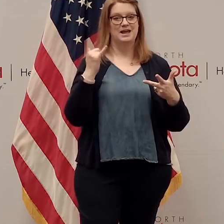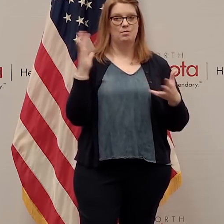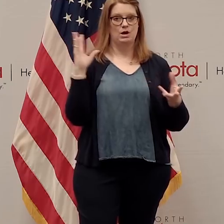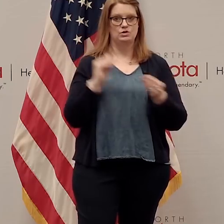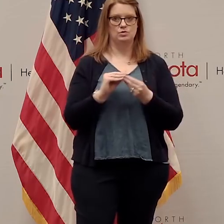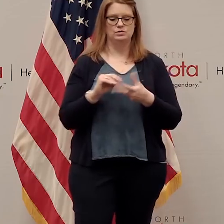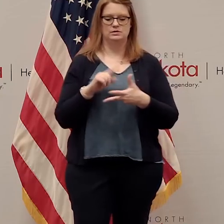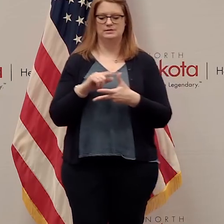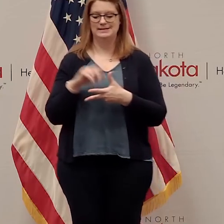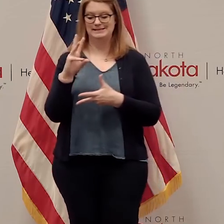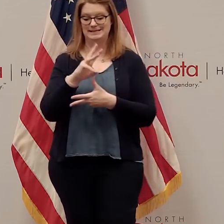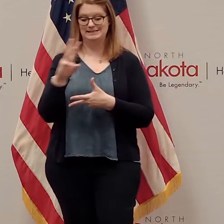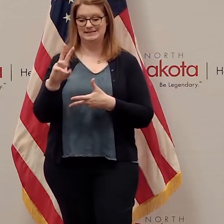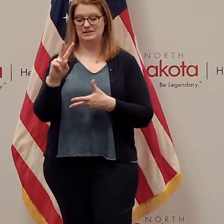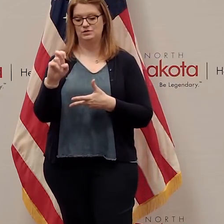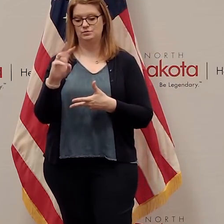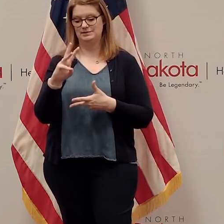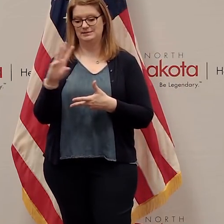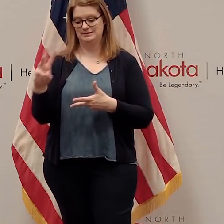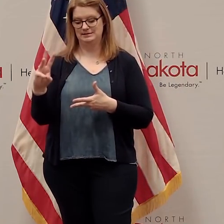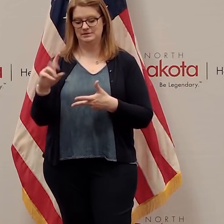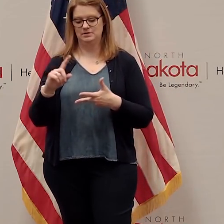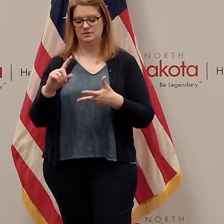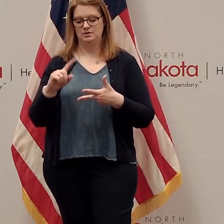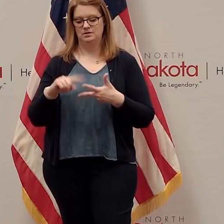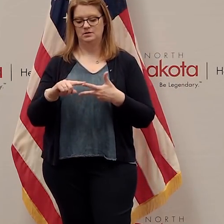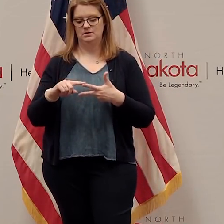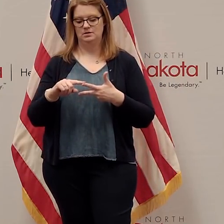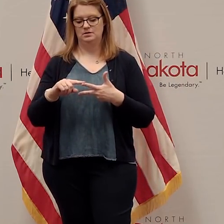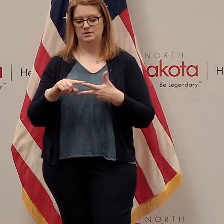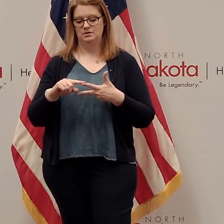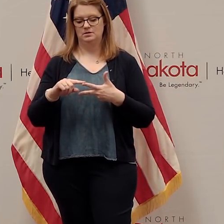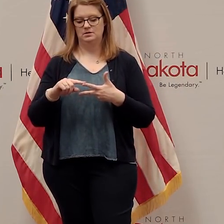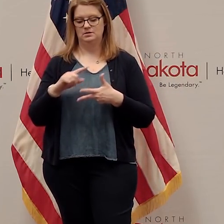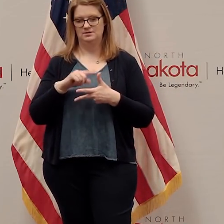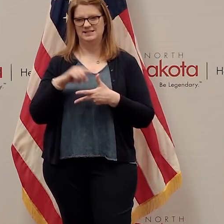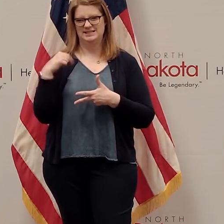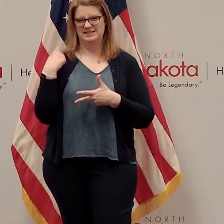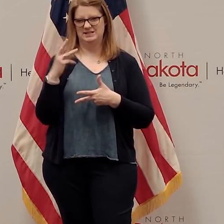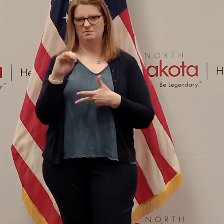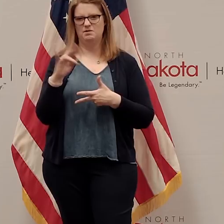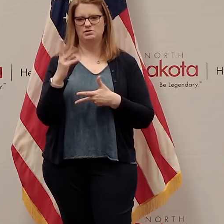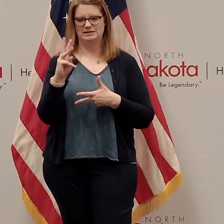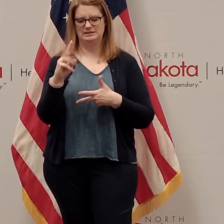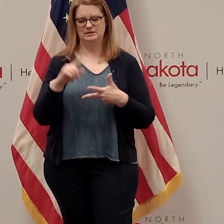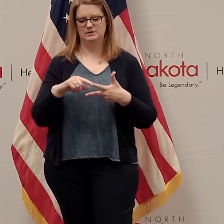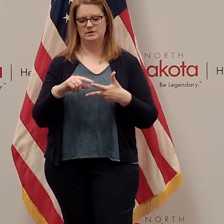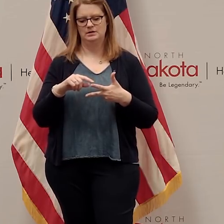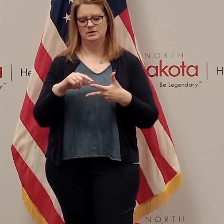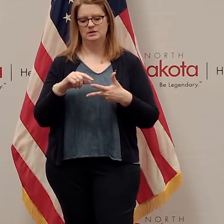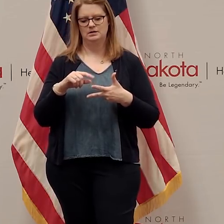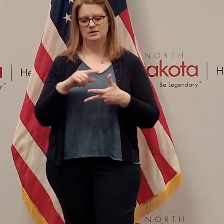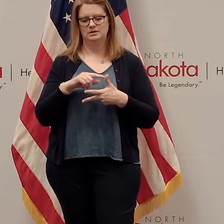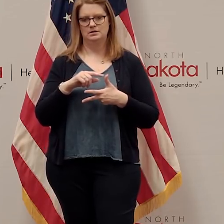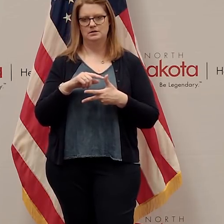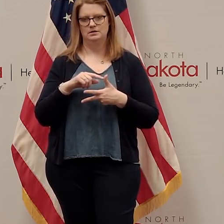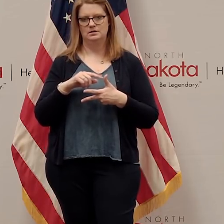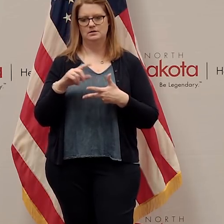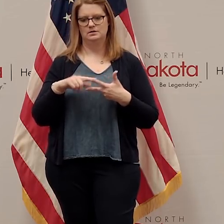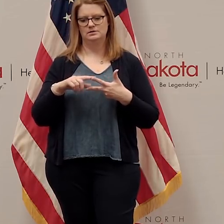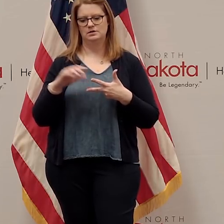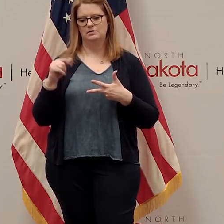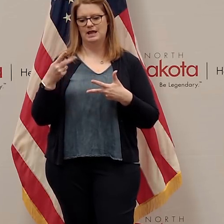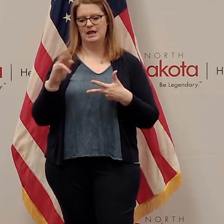totals to 266 for total regular claims since March 16th and since April 4th, when the two other